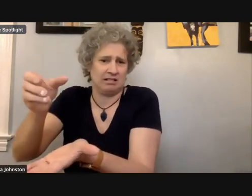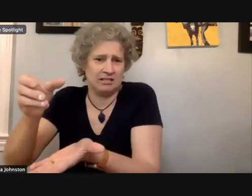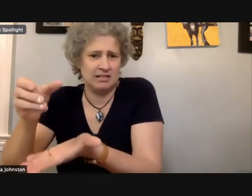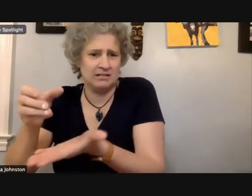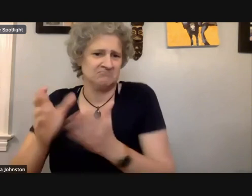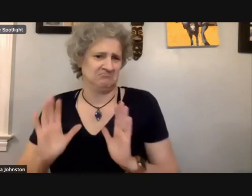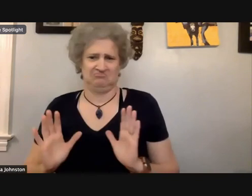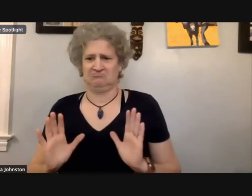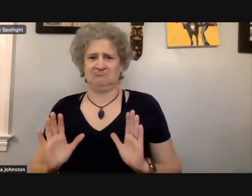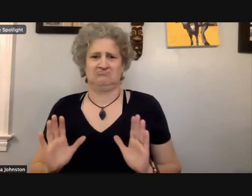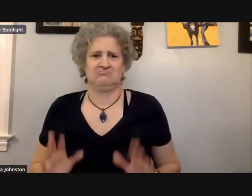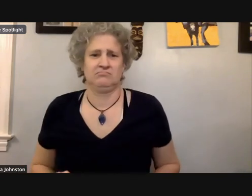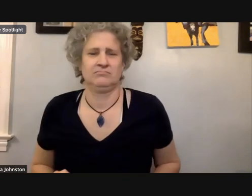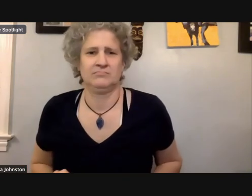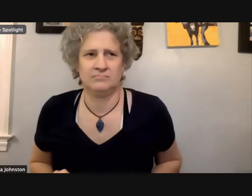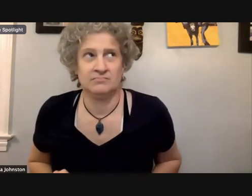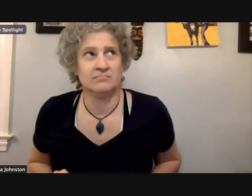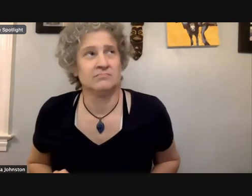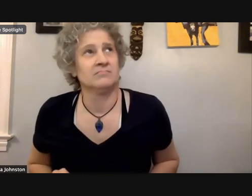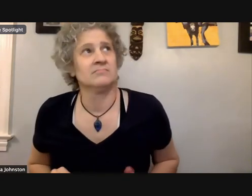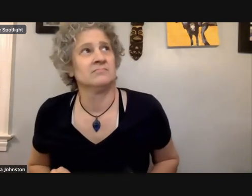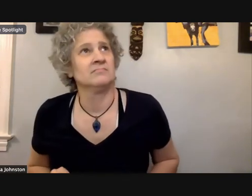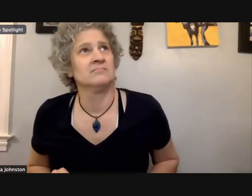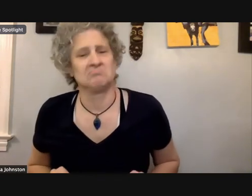And then a medicine bottle.